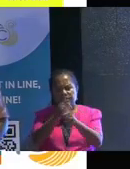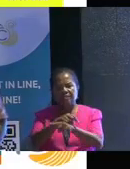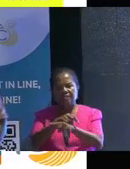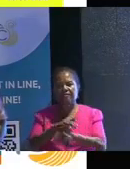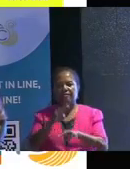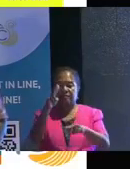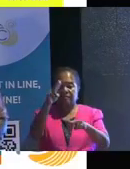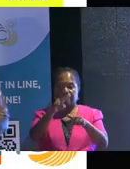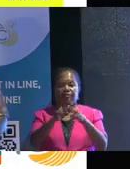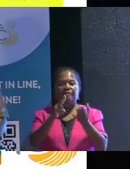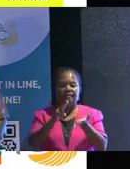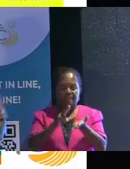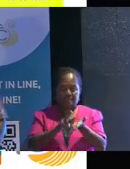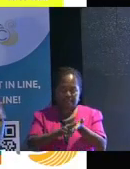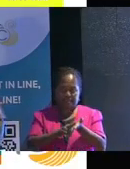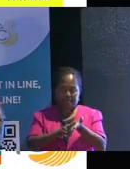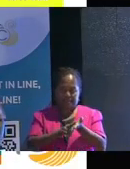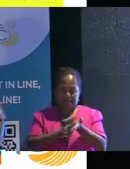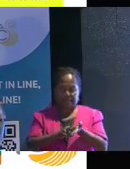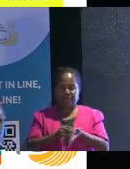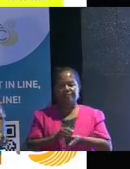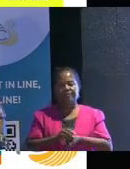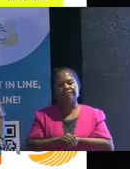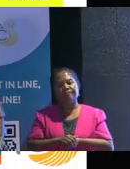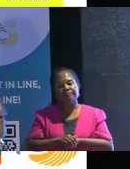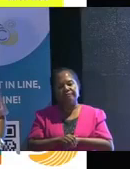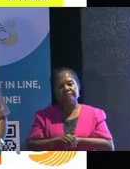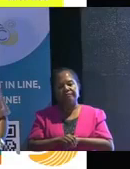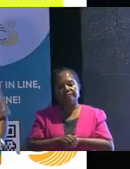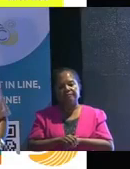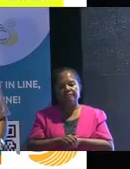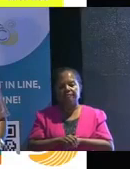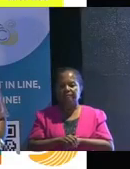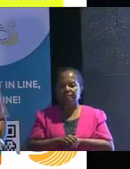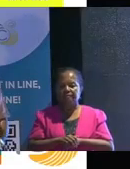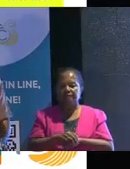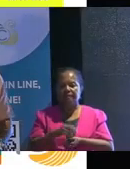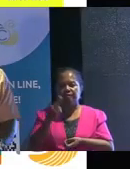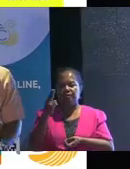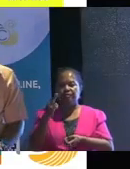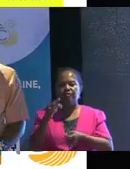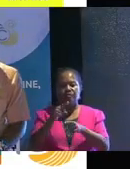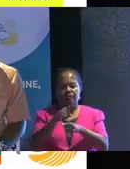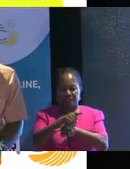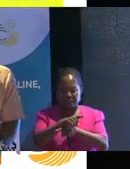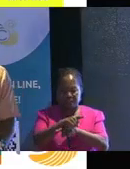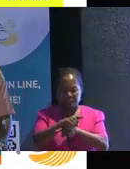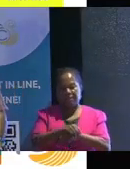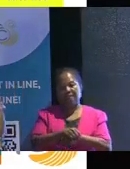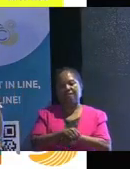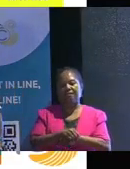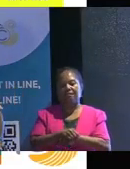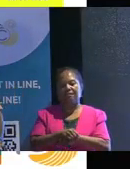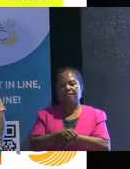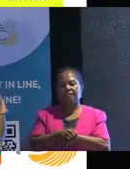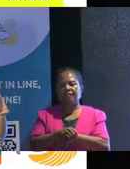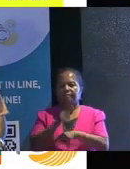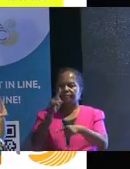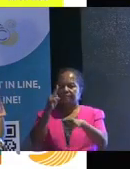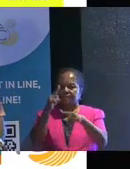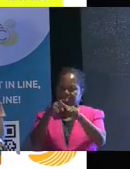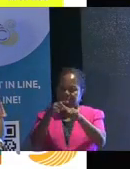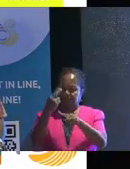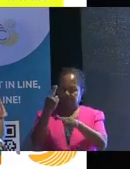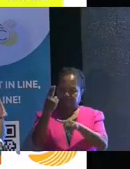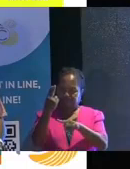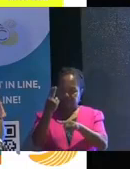tax table is done on a fortnightly basis. So simply there's 2 weeks in a fortnight, multiply by 2,